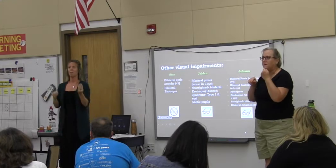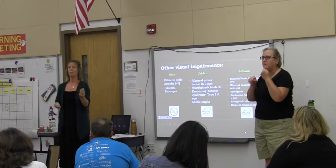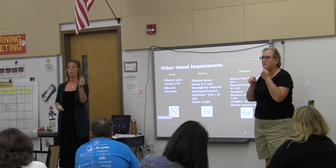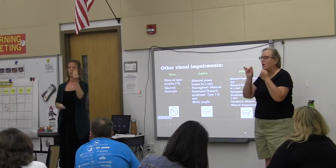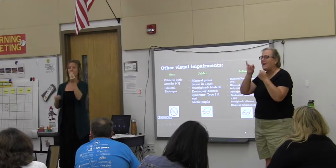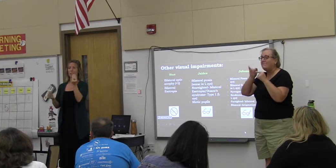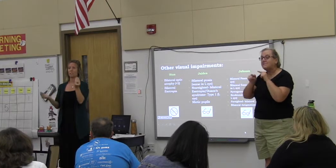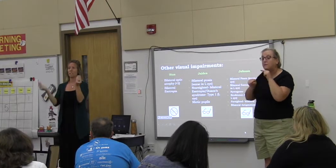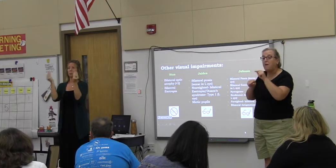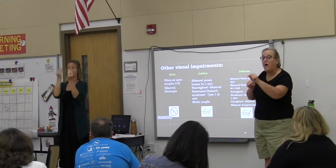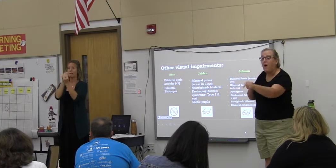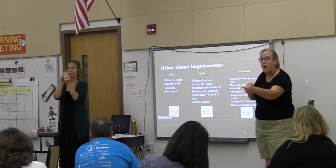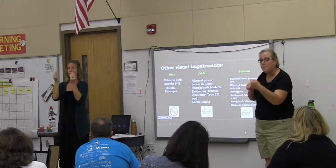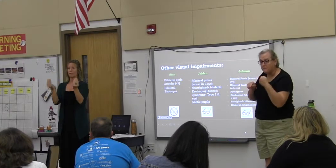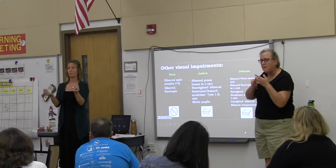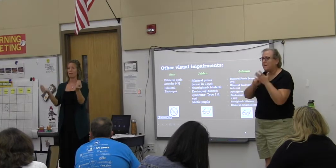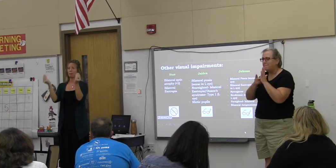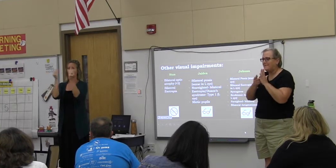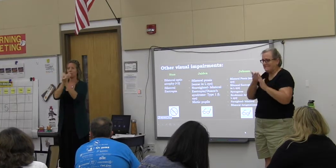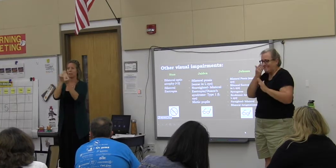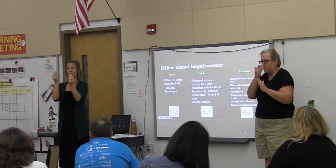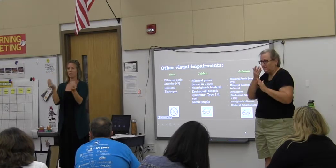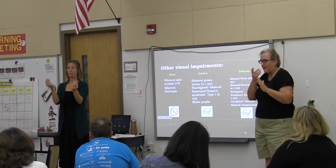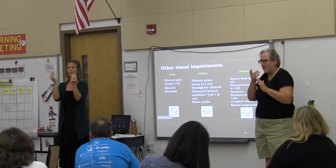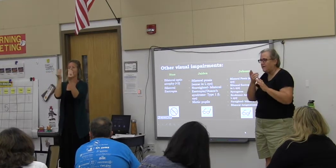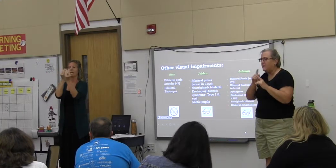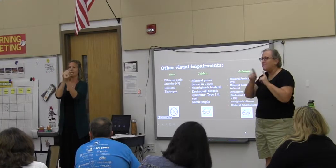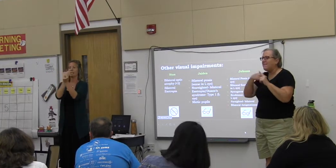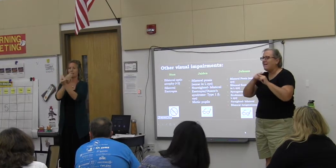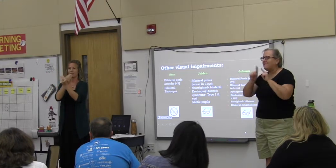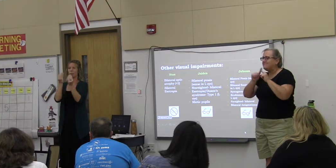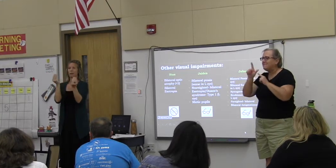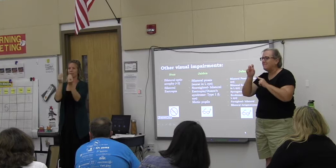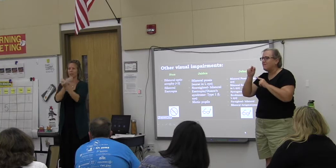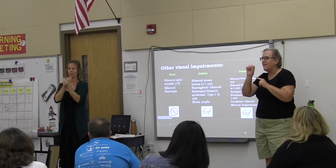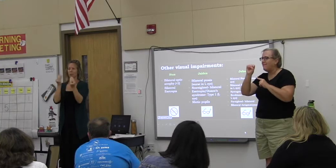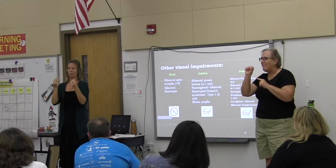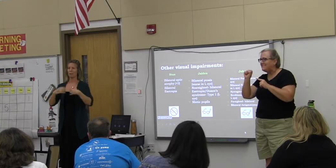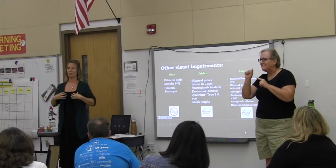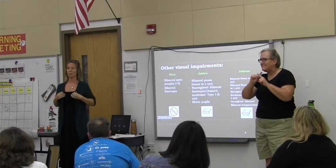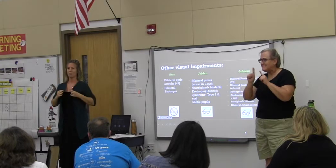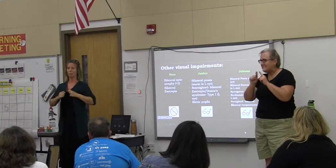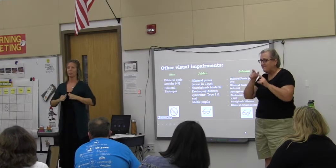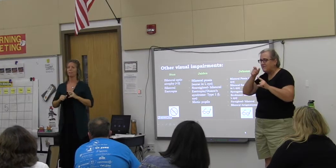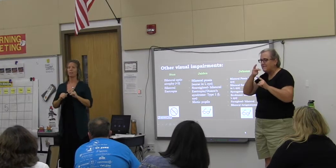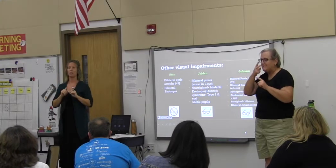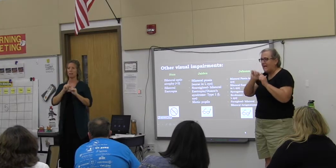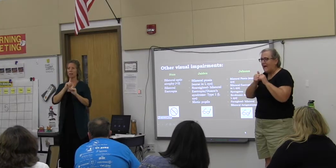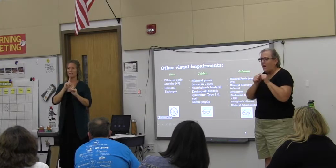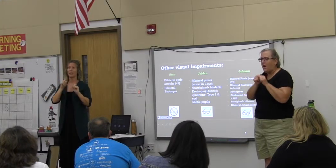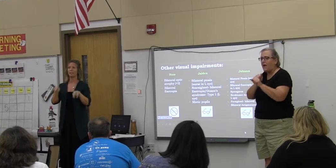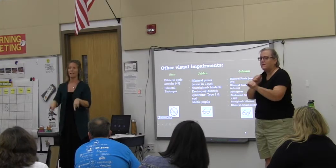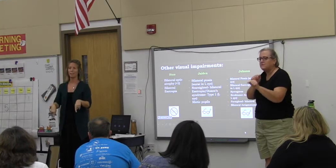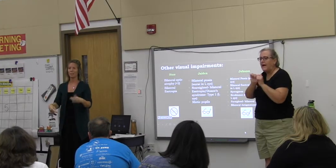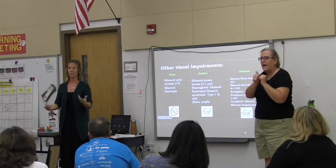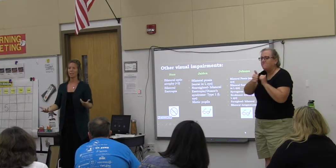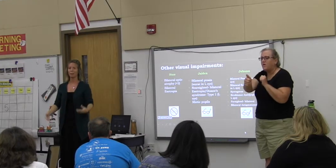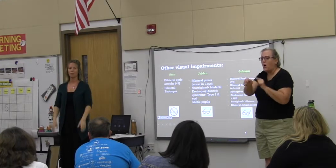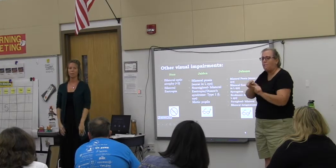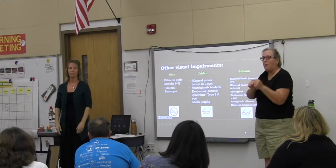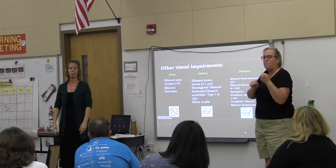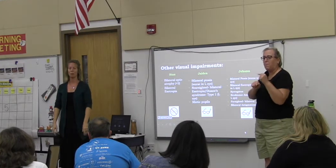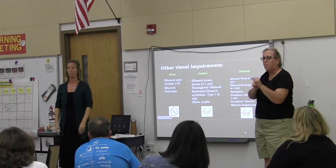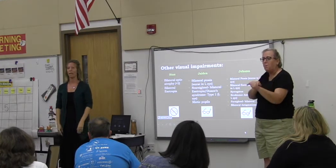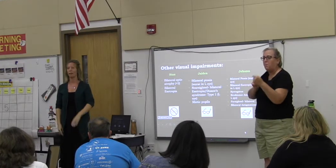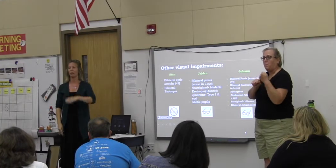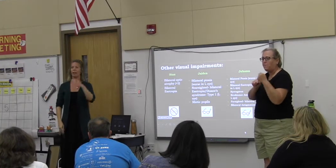nearsighted. But they basically just keep bringing lenses out, different lens, and see where the light is reflecting. So it's nothing that our kids have to answer, like